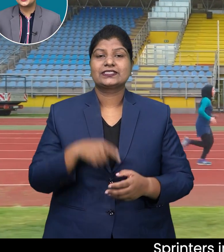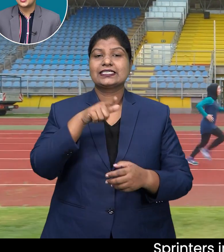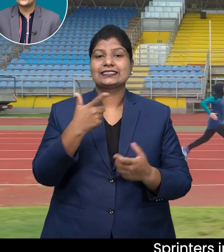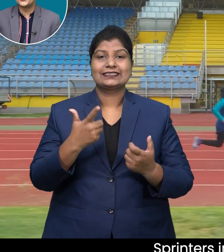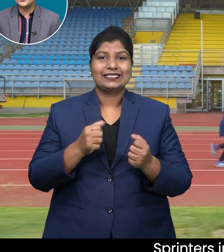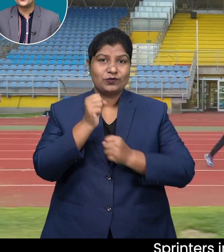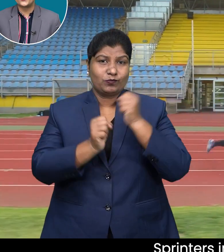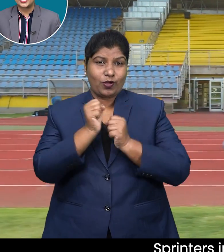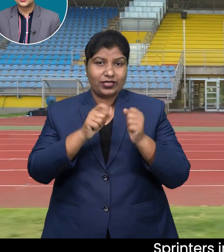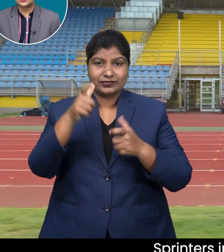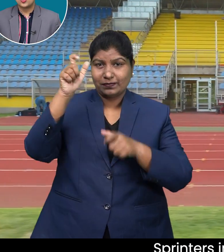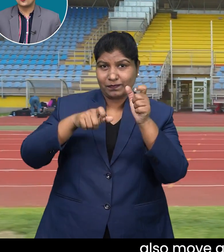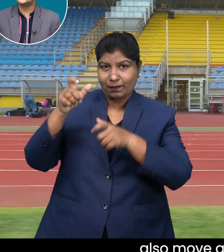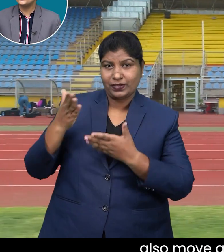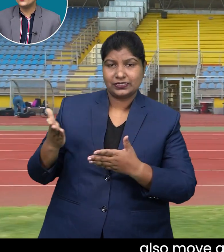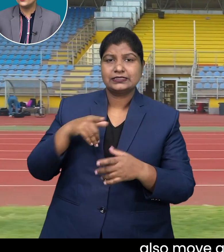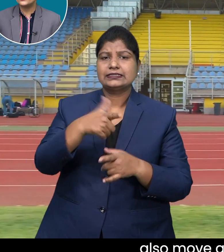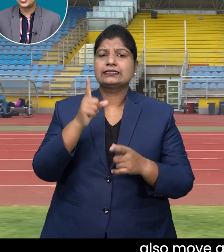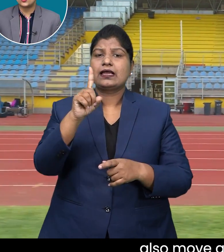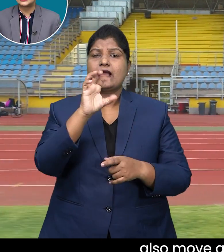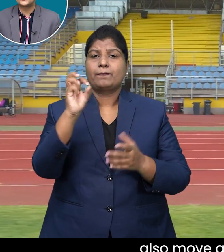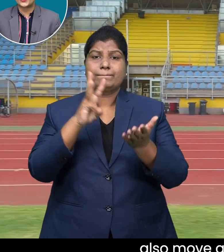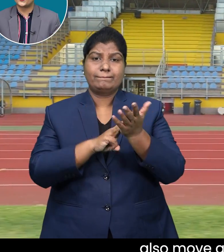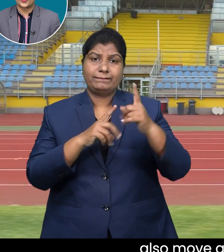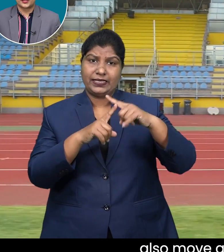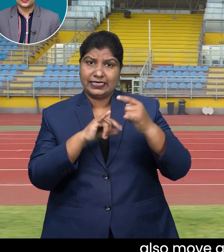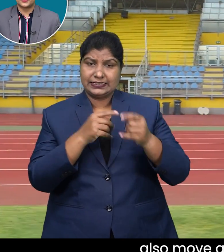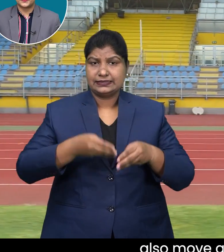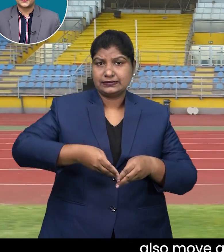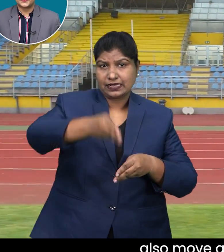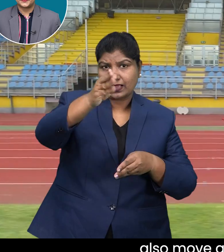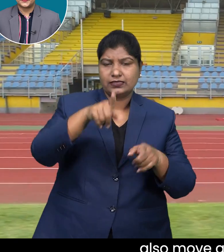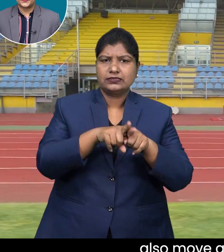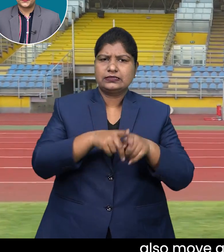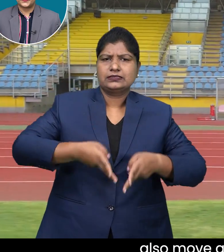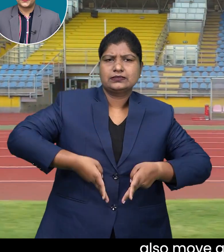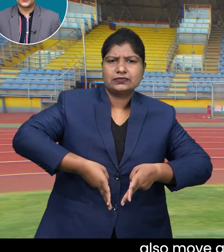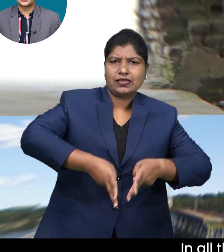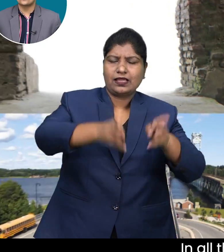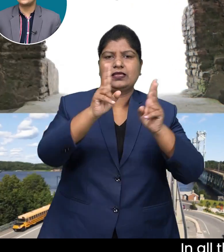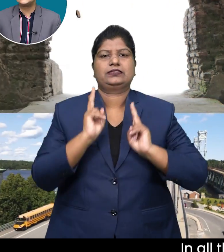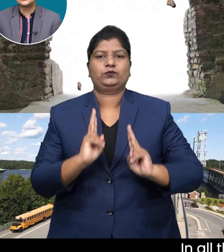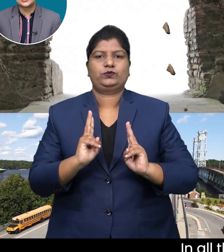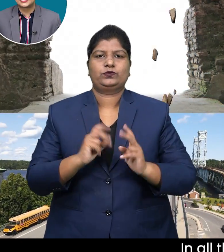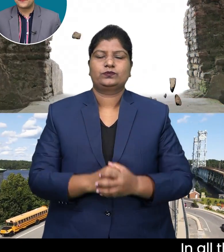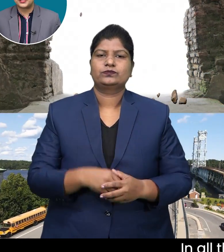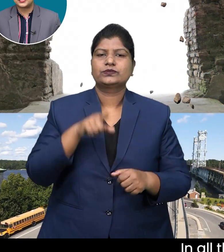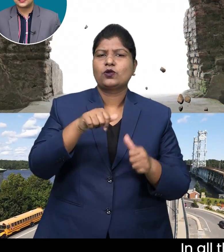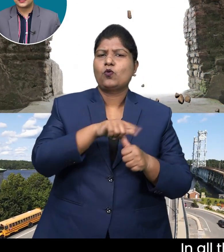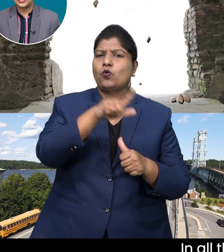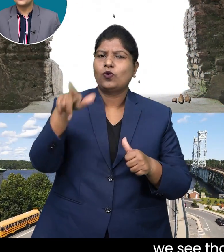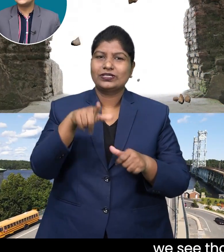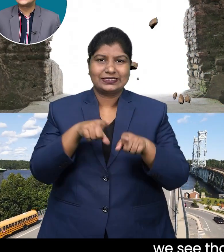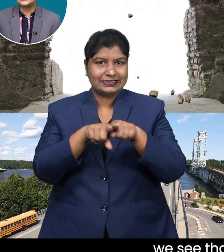Sprinters in a 100-meter race also move along a straight track. In all these